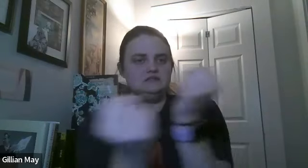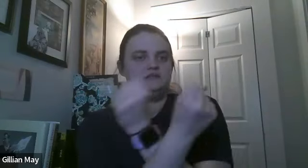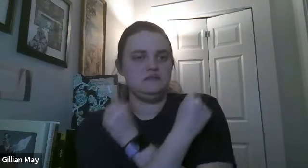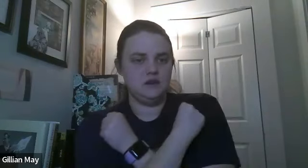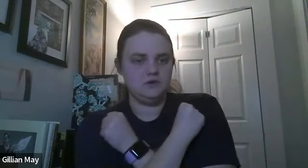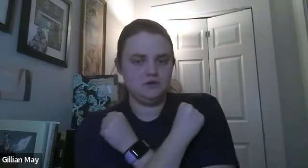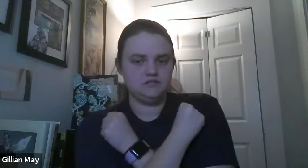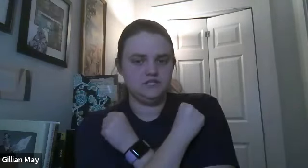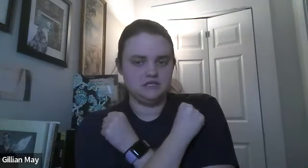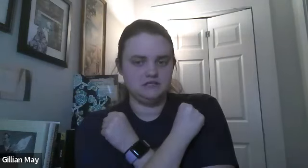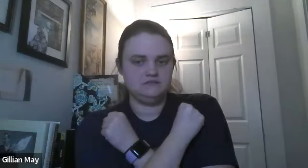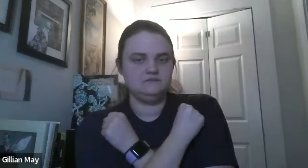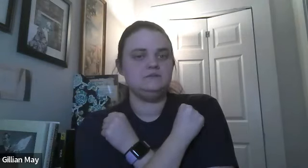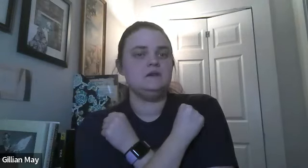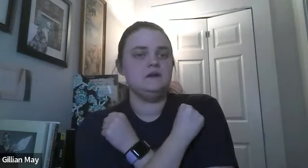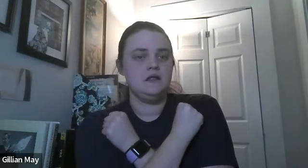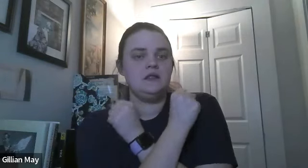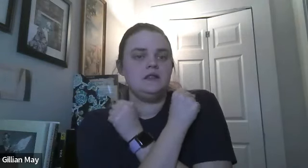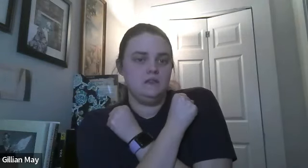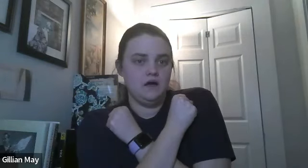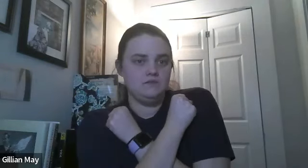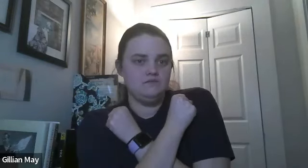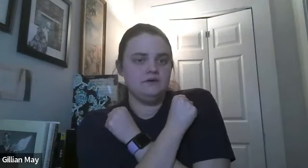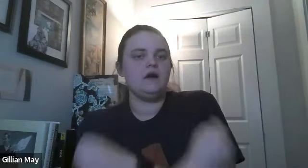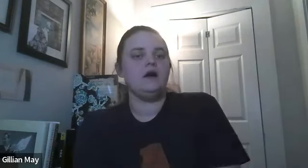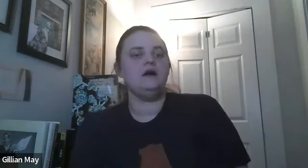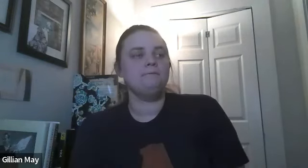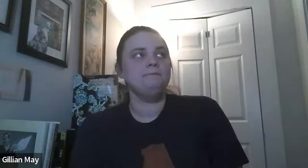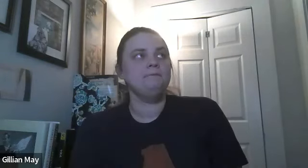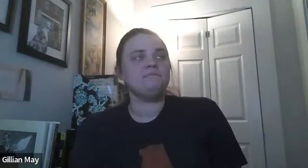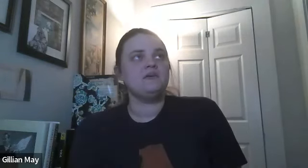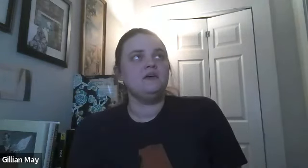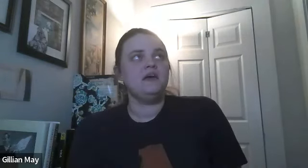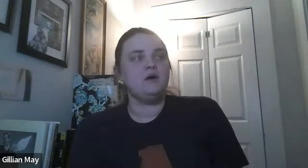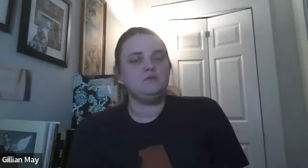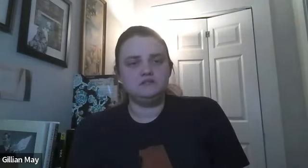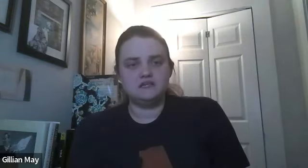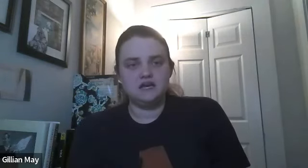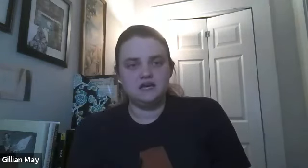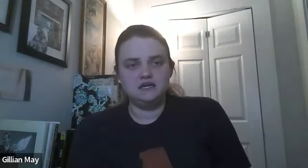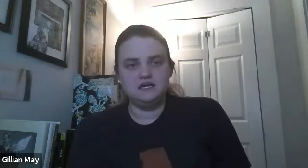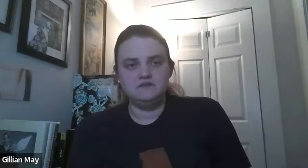and they come across your chest. Love. I will say